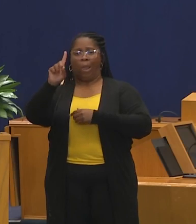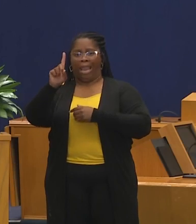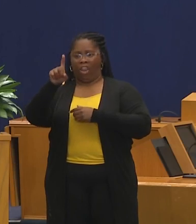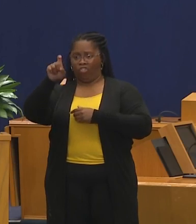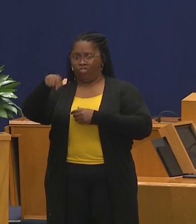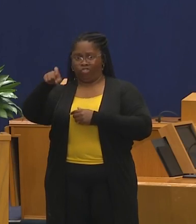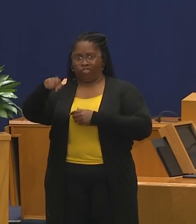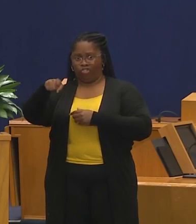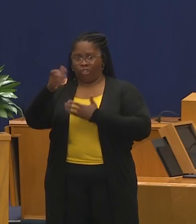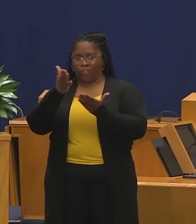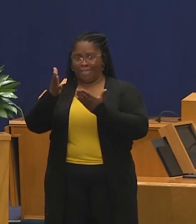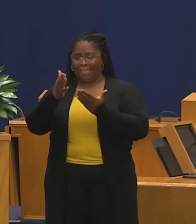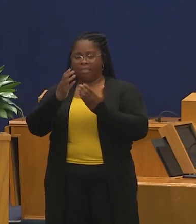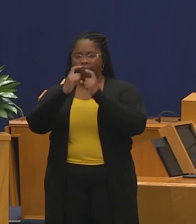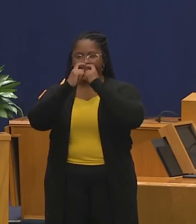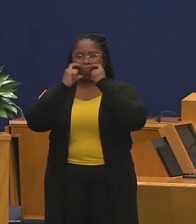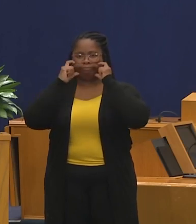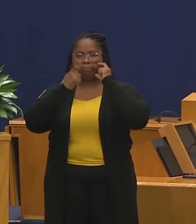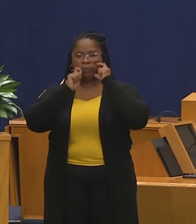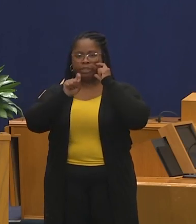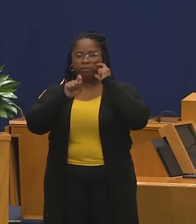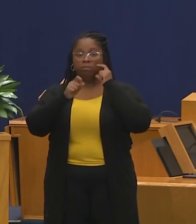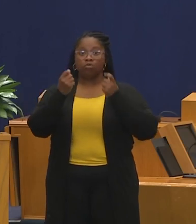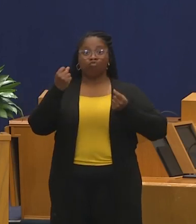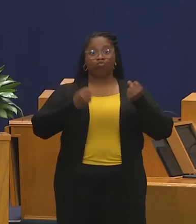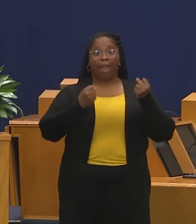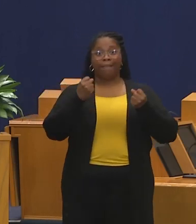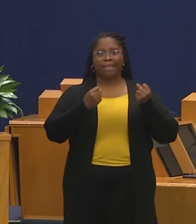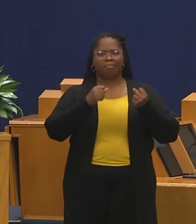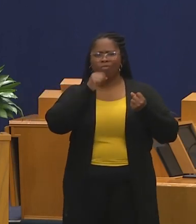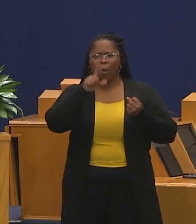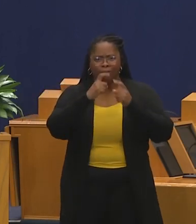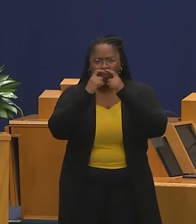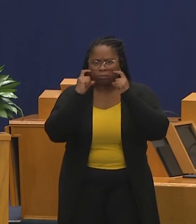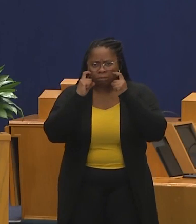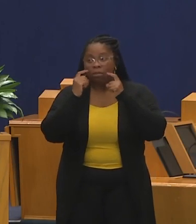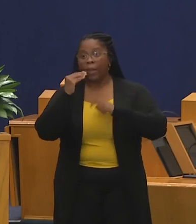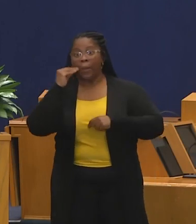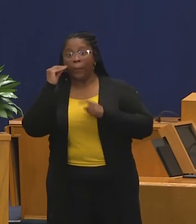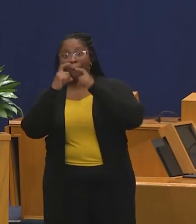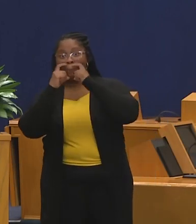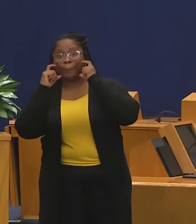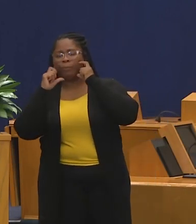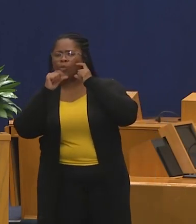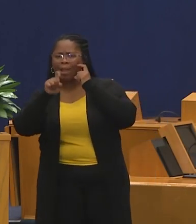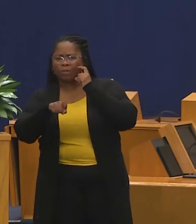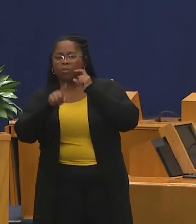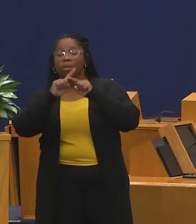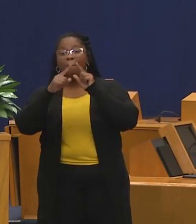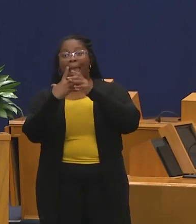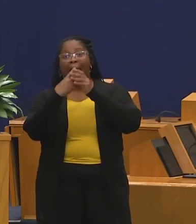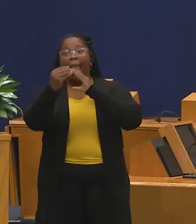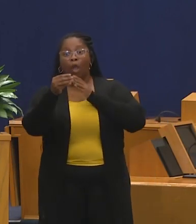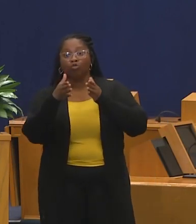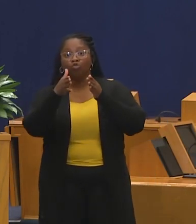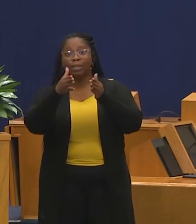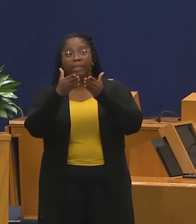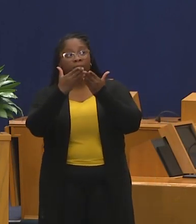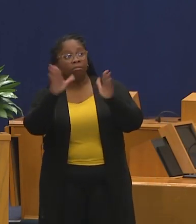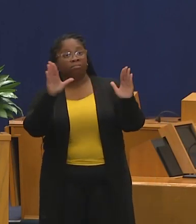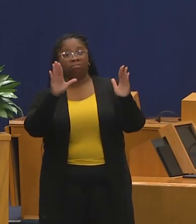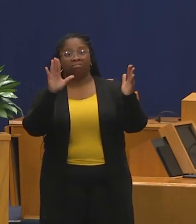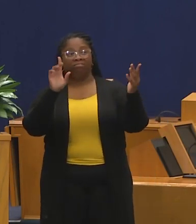up, plain and simple. If you're in your vehicle, no need to. You're at home, no need to. But once you step out onto the street, you're going about doing your business, you're going to be in contact with